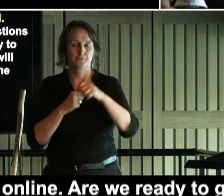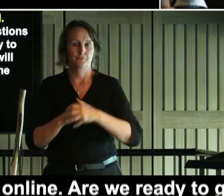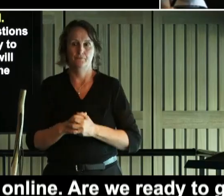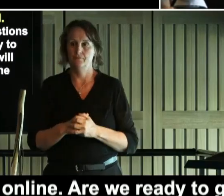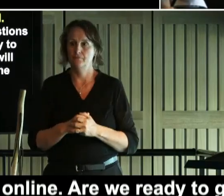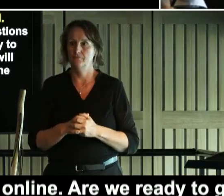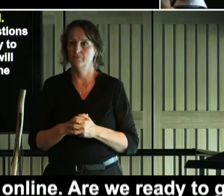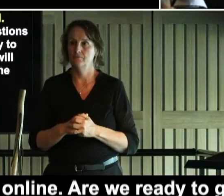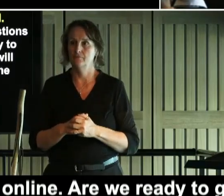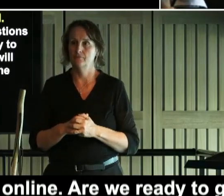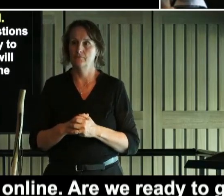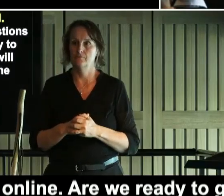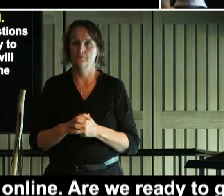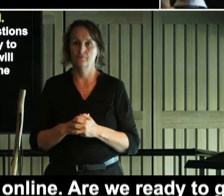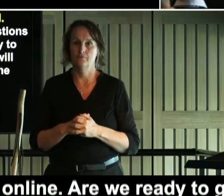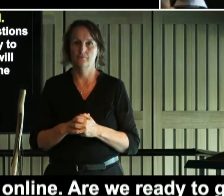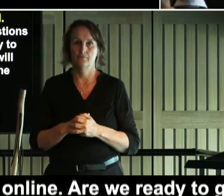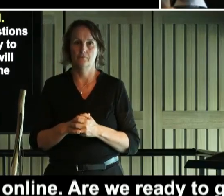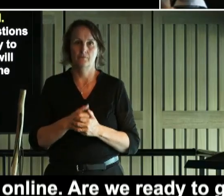Oh.